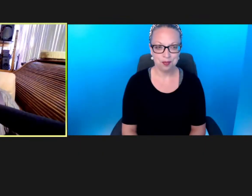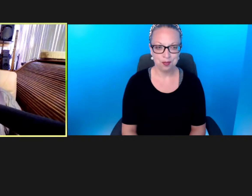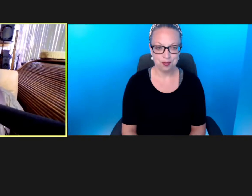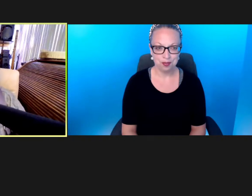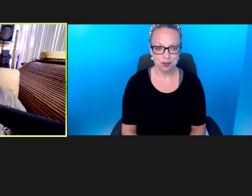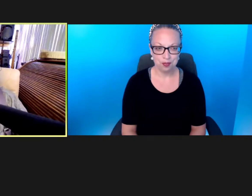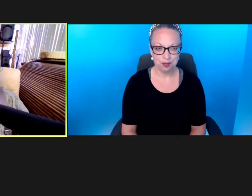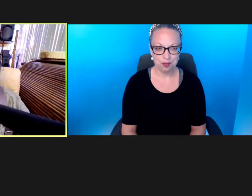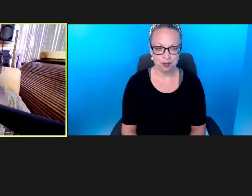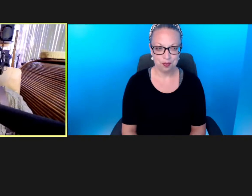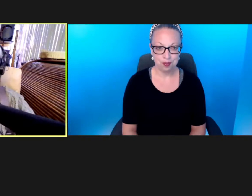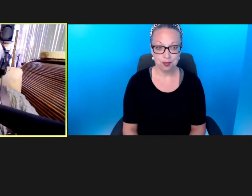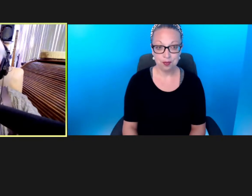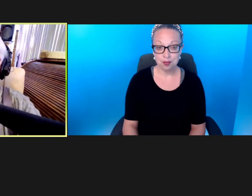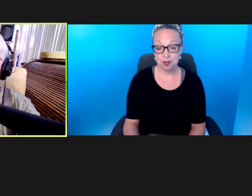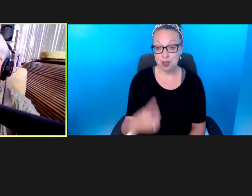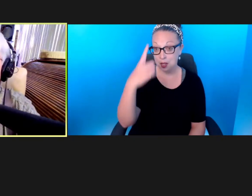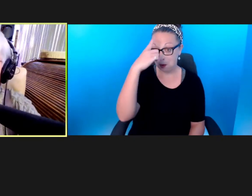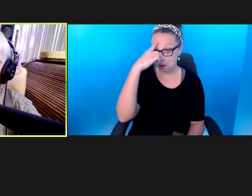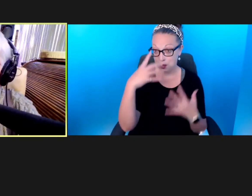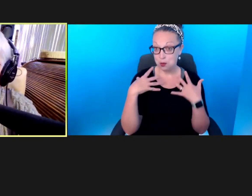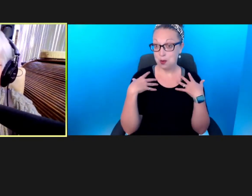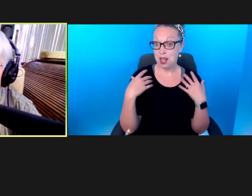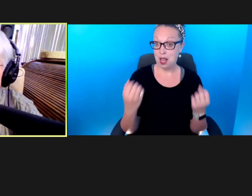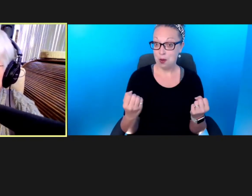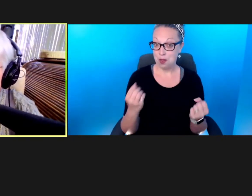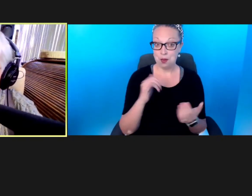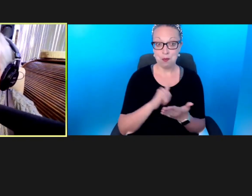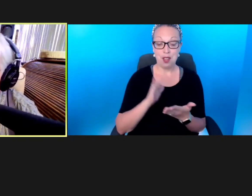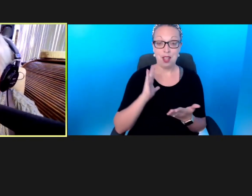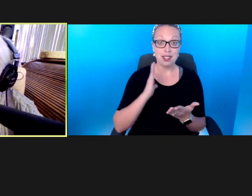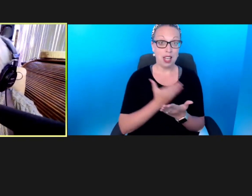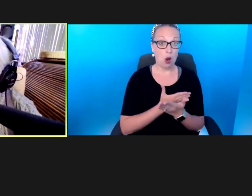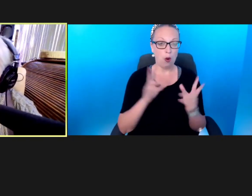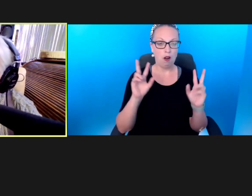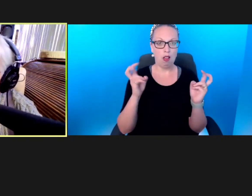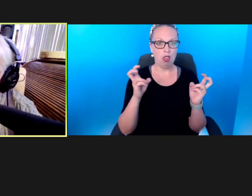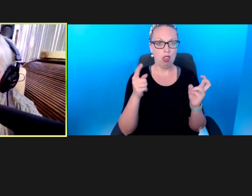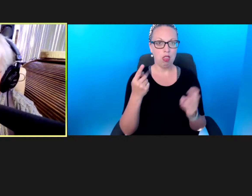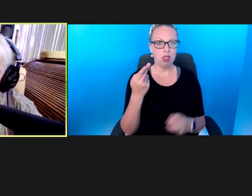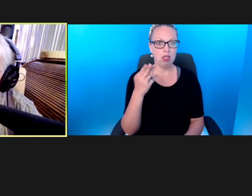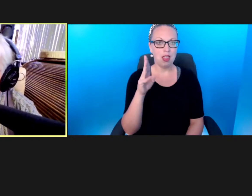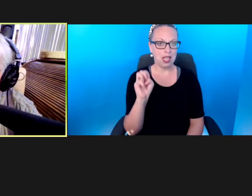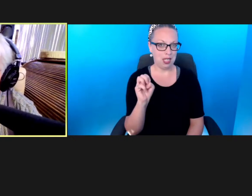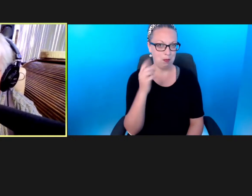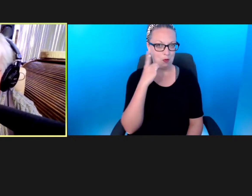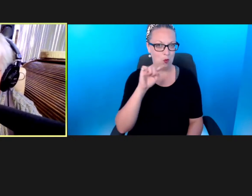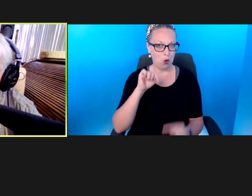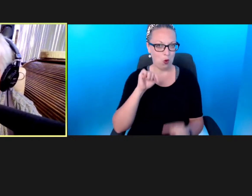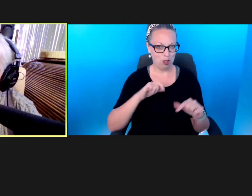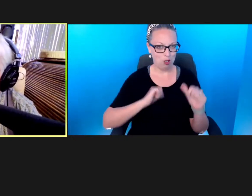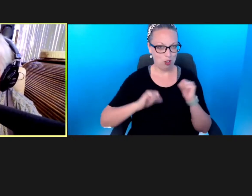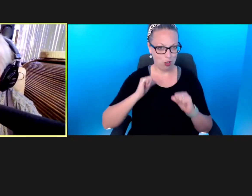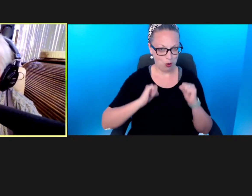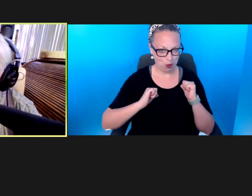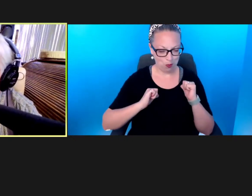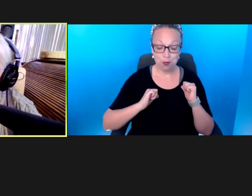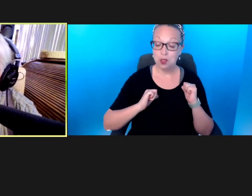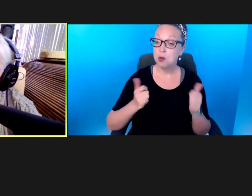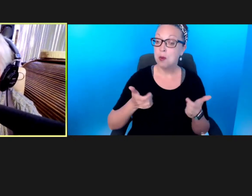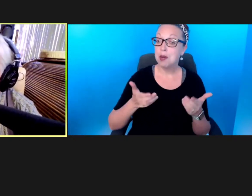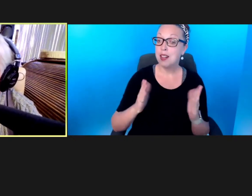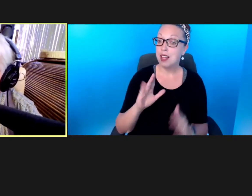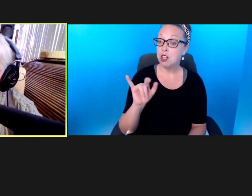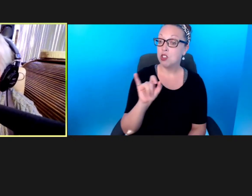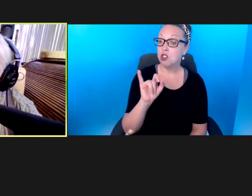Mental health is our theme for this show, and I'm going to let Jeff start talking about that.